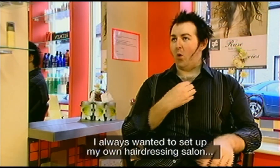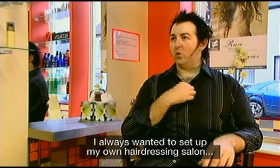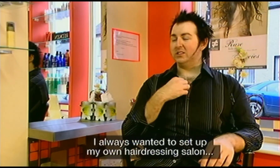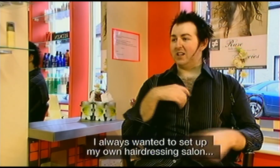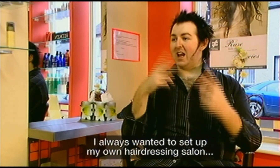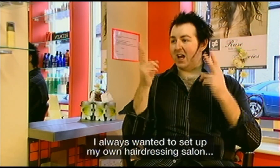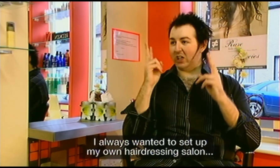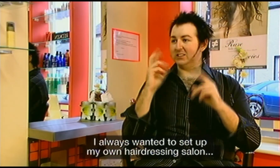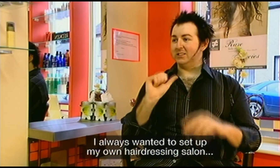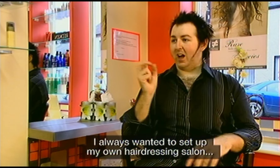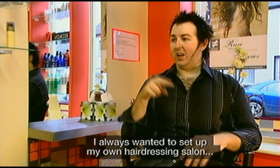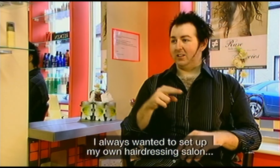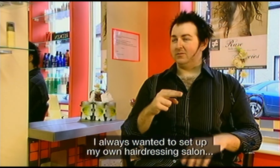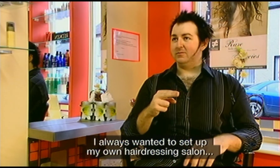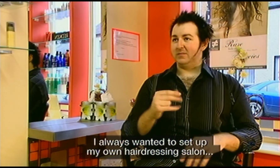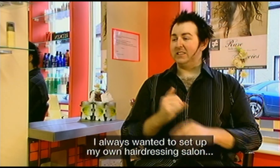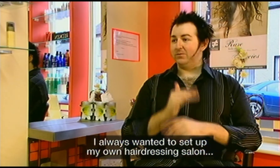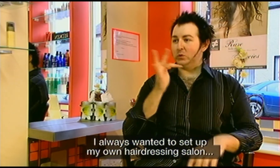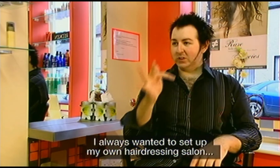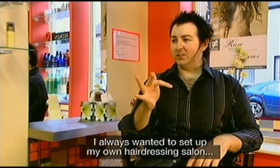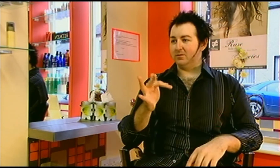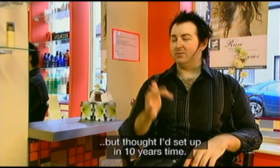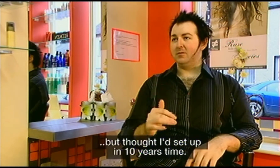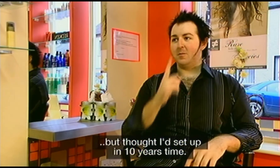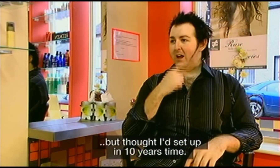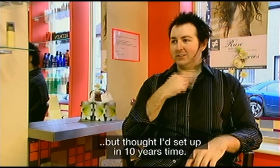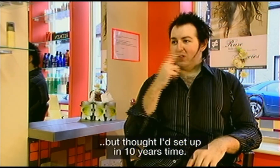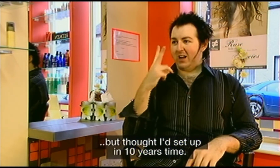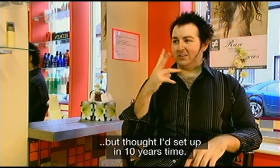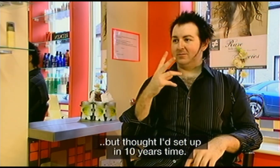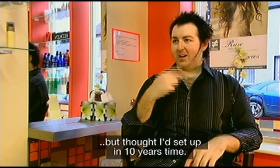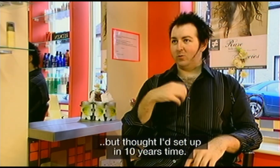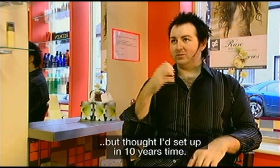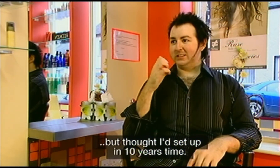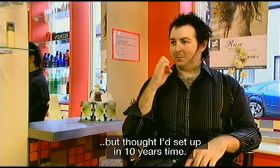I always wanted to set up my own hairdressing salon, but thought I'd set up in 10 years' time.